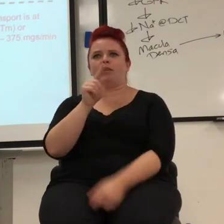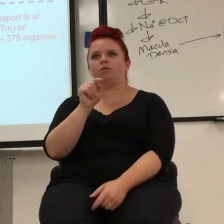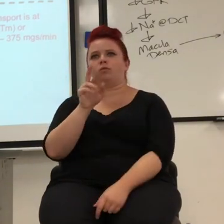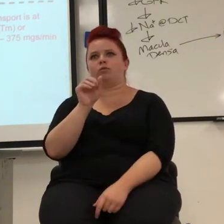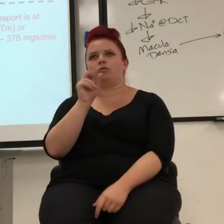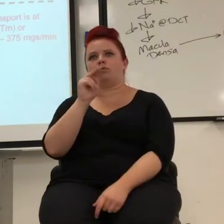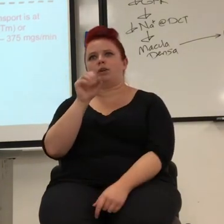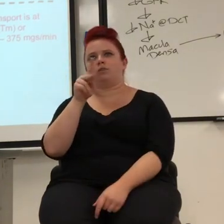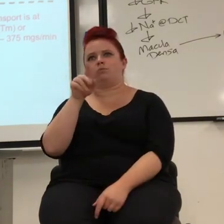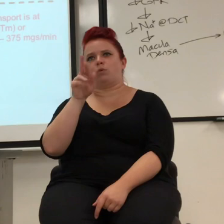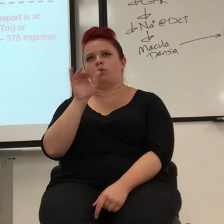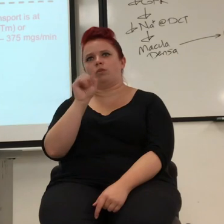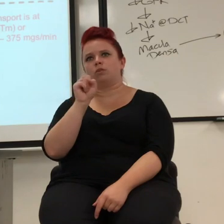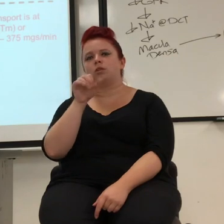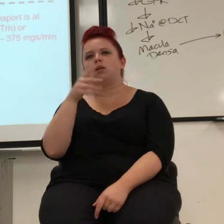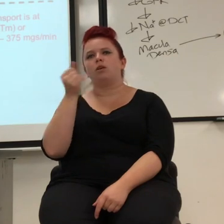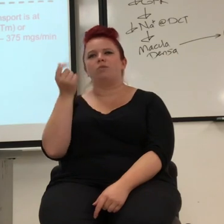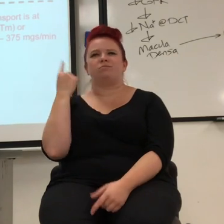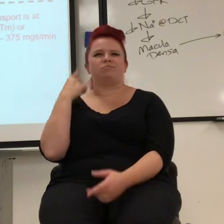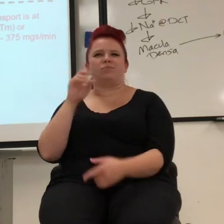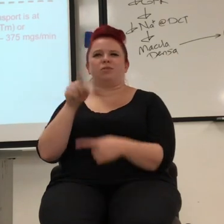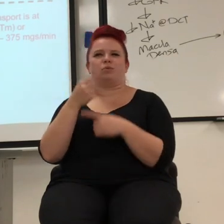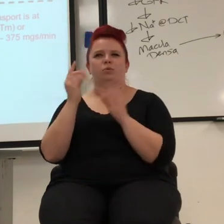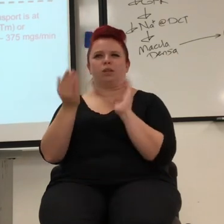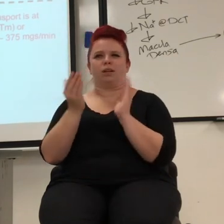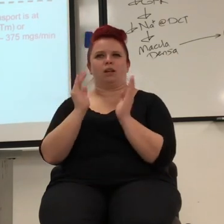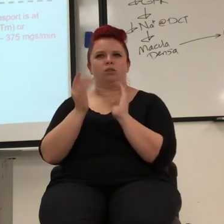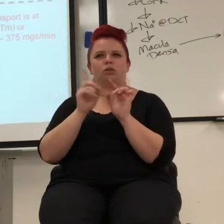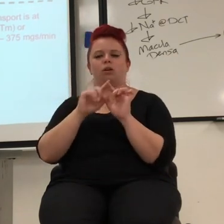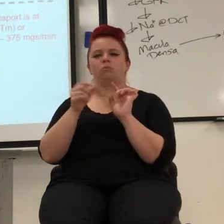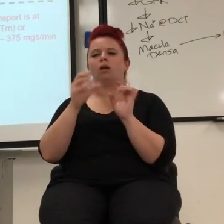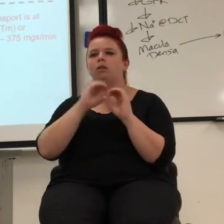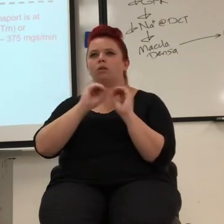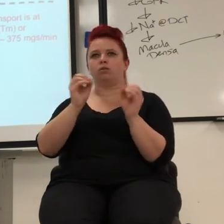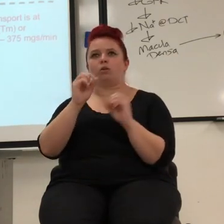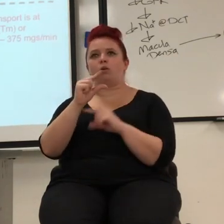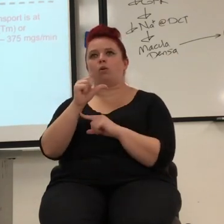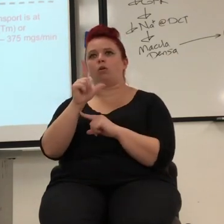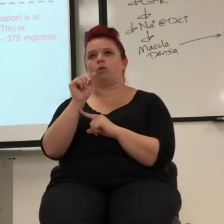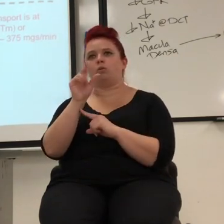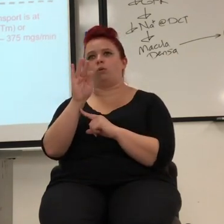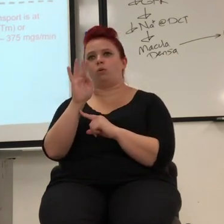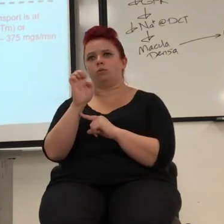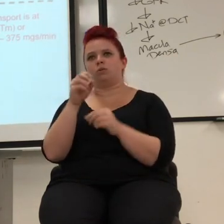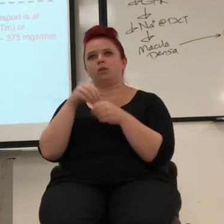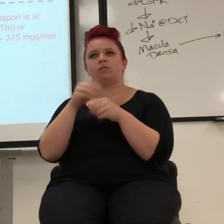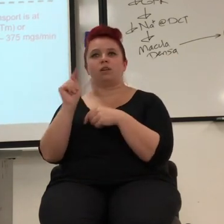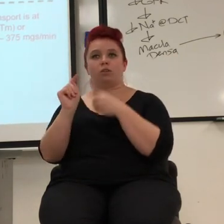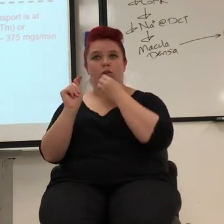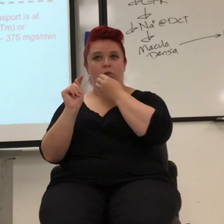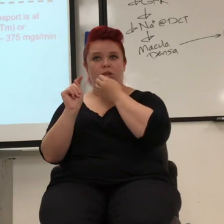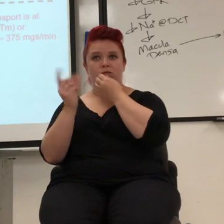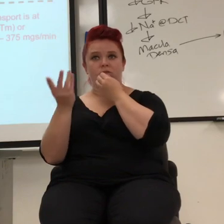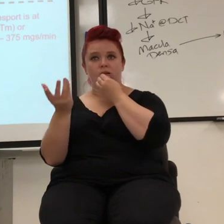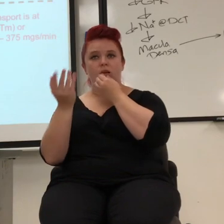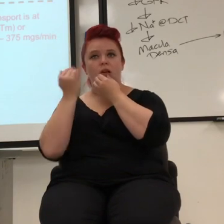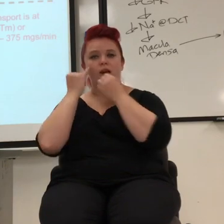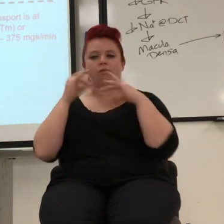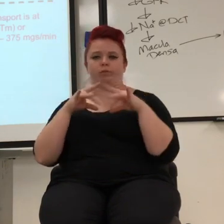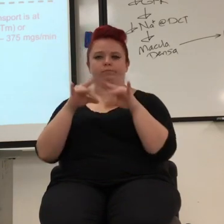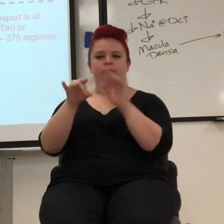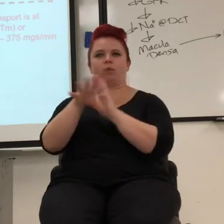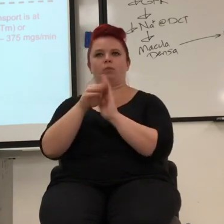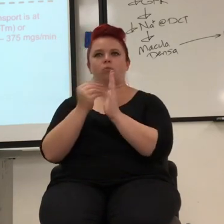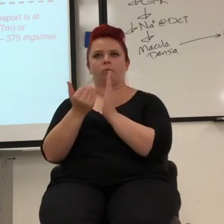an analogy. So therefore, you would have no glucose in the urine. Okay. And you know, these transport